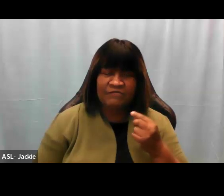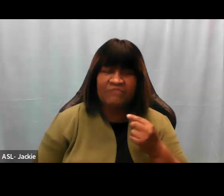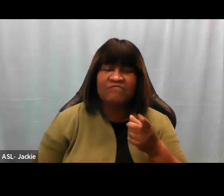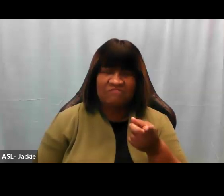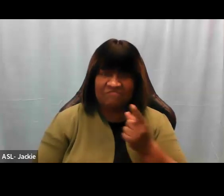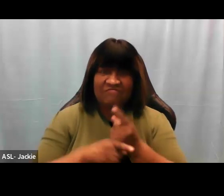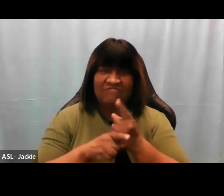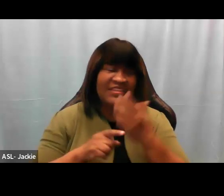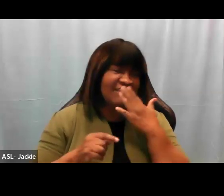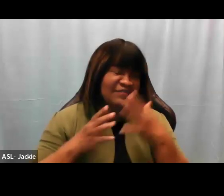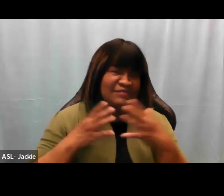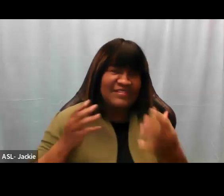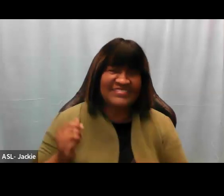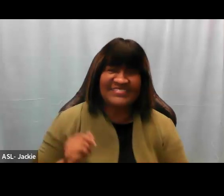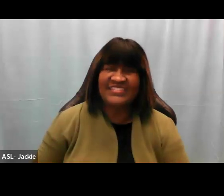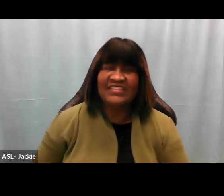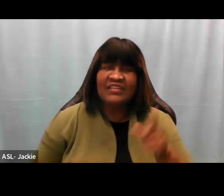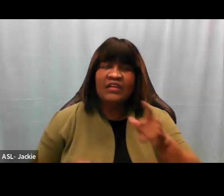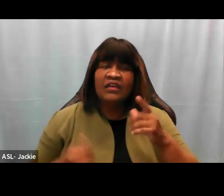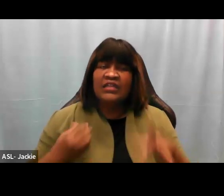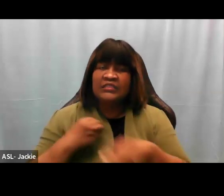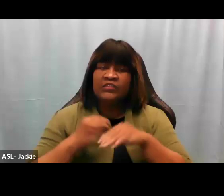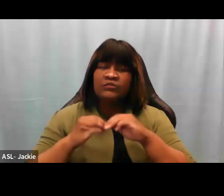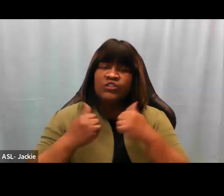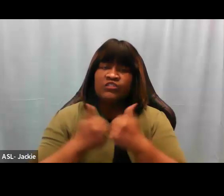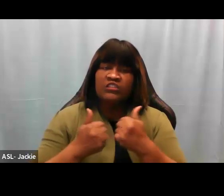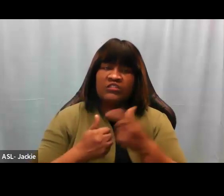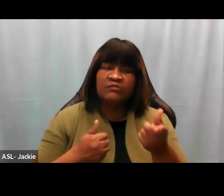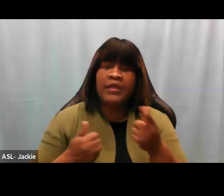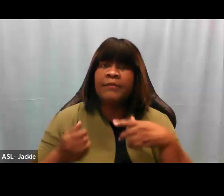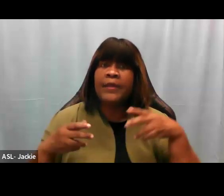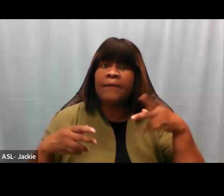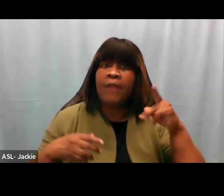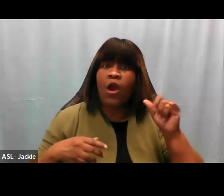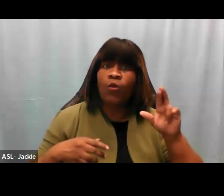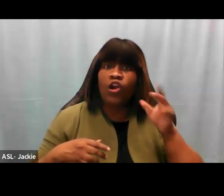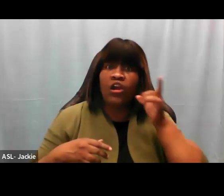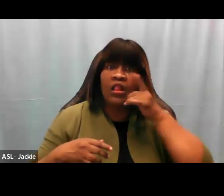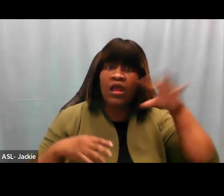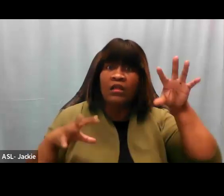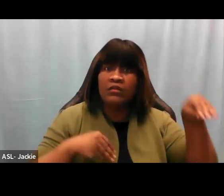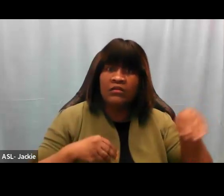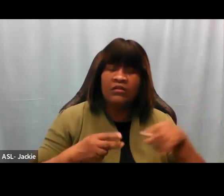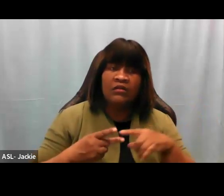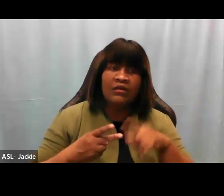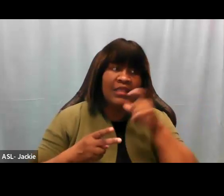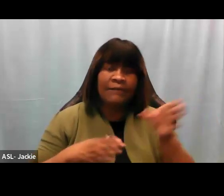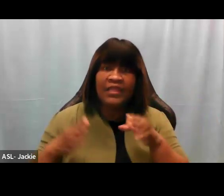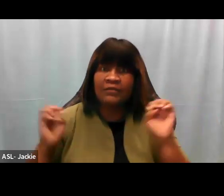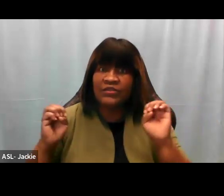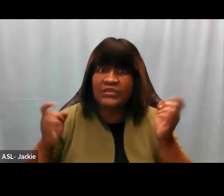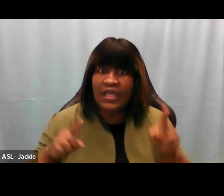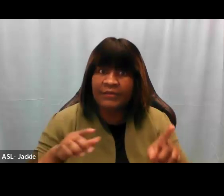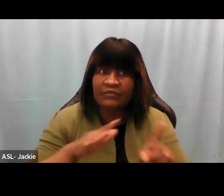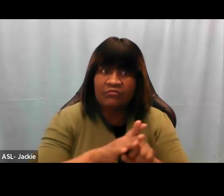There we go. Thank you so much. There's power outages or sometimes unplanned emergencies are